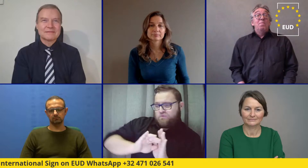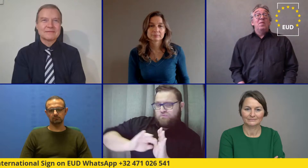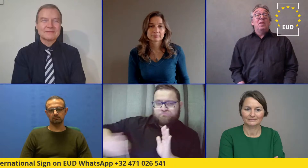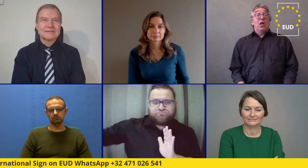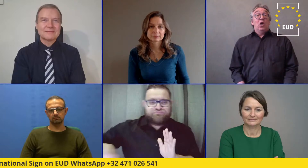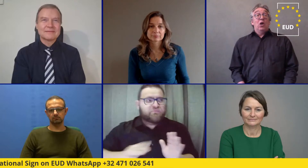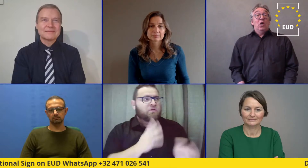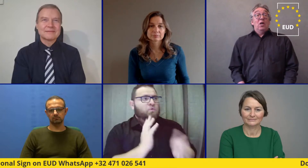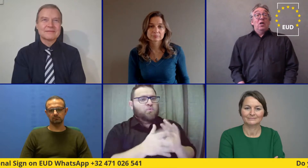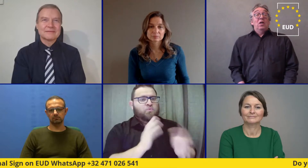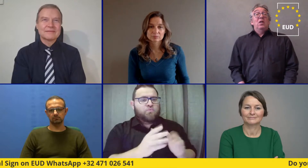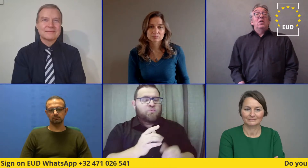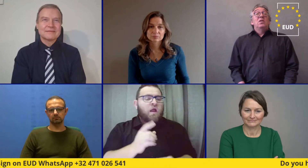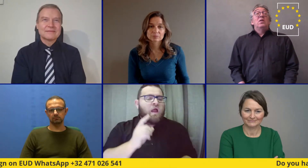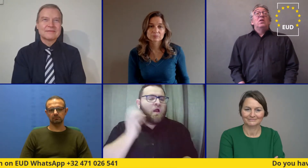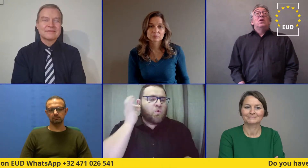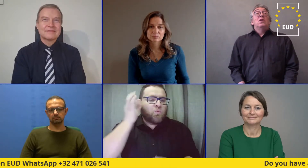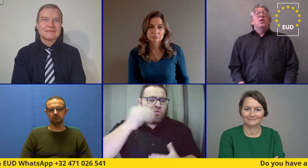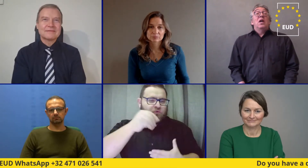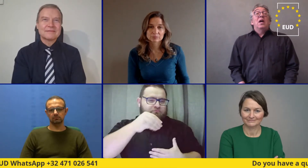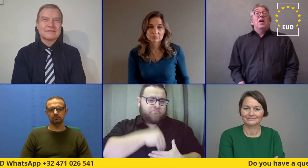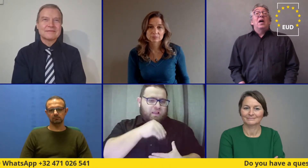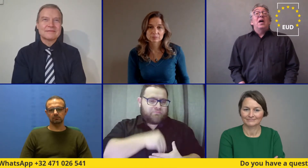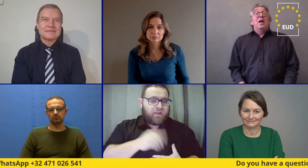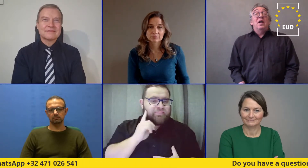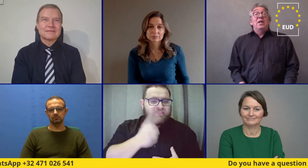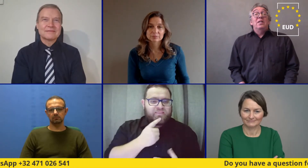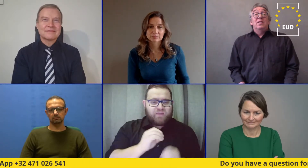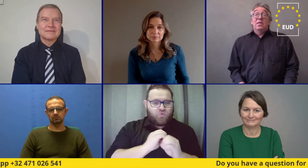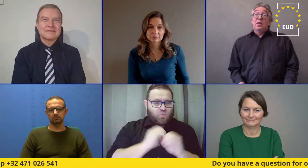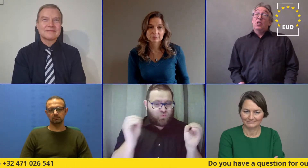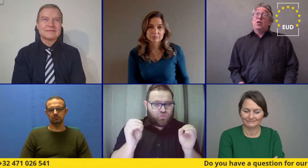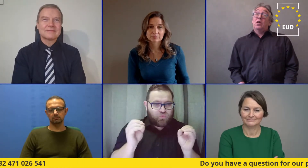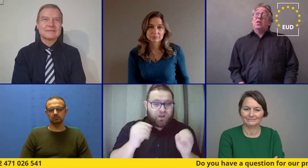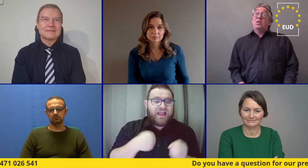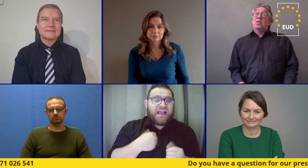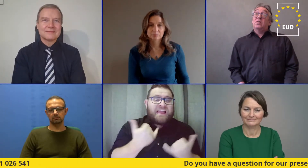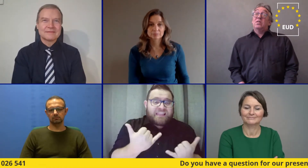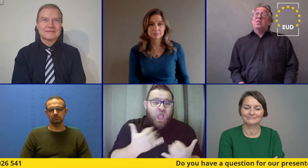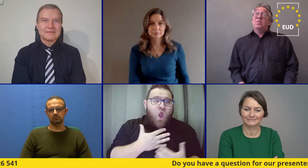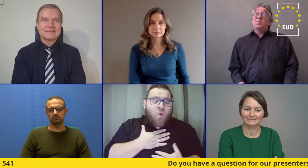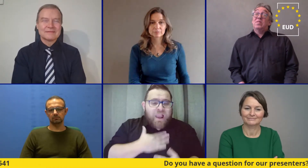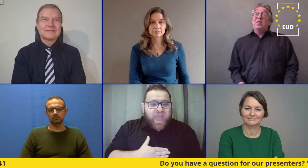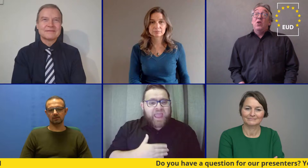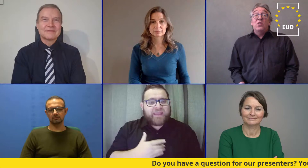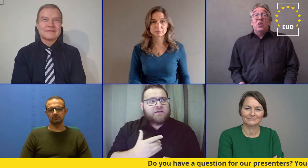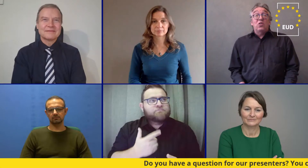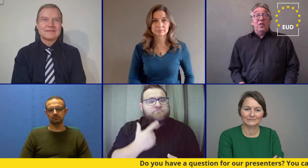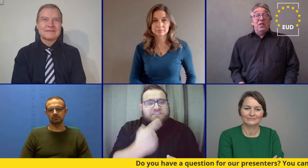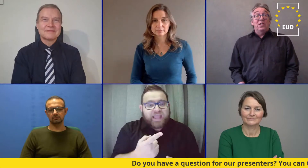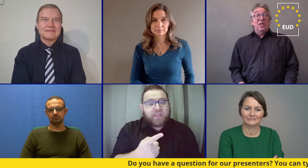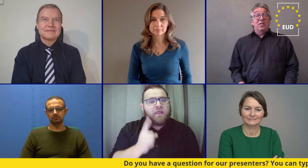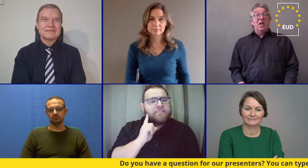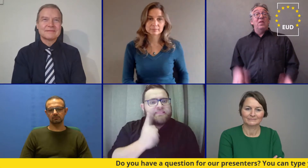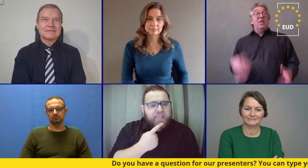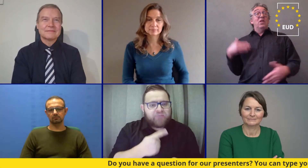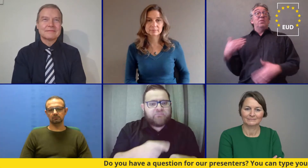And in those countries, it's hearing interpreters who